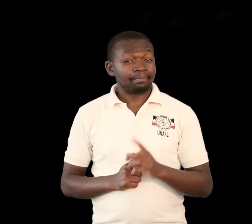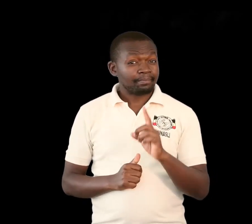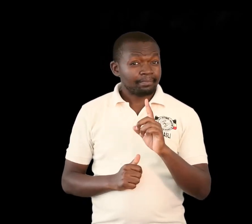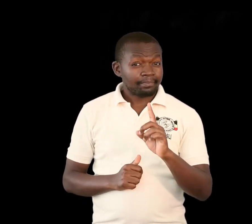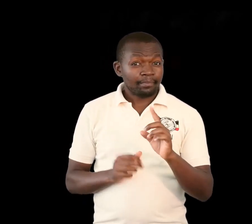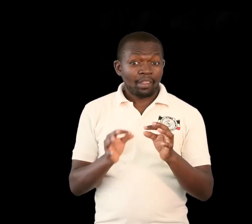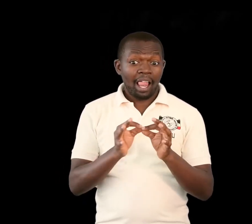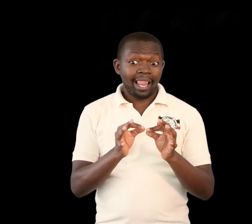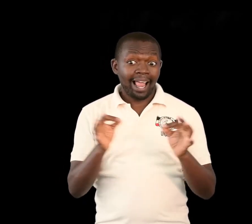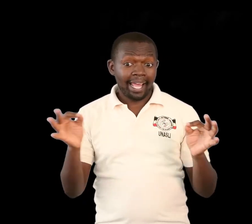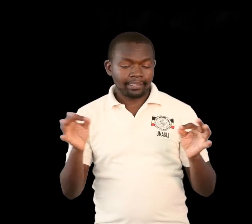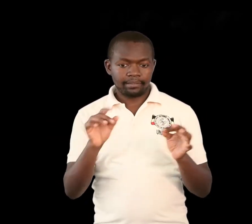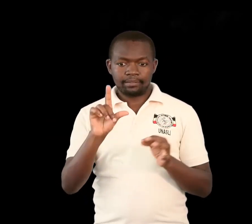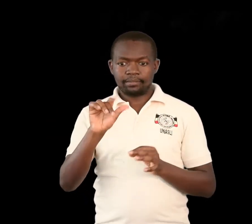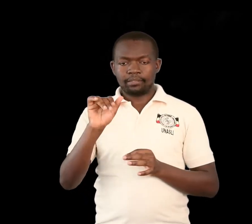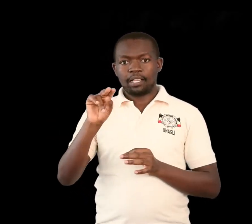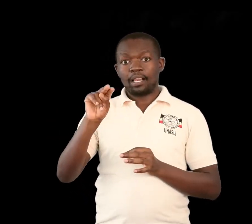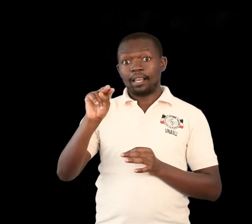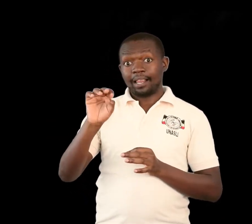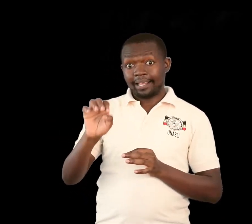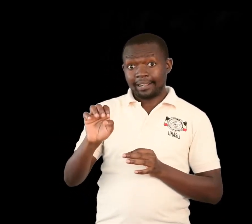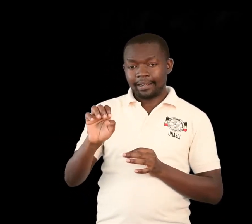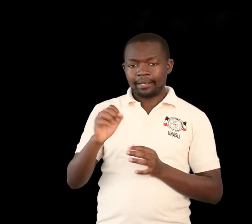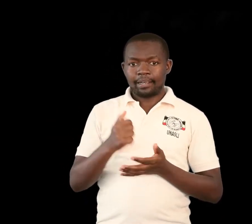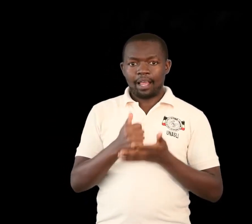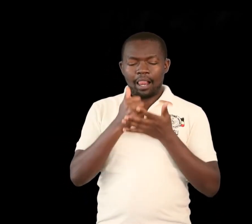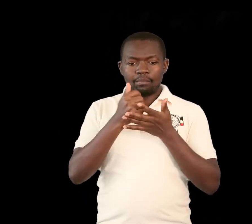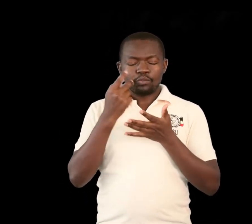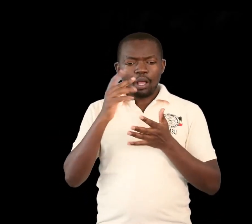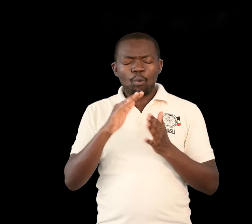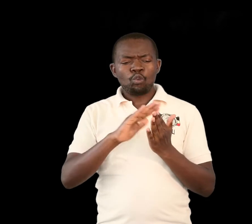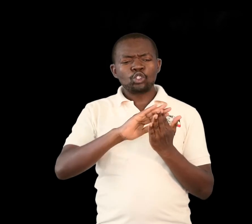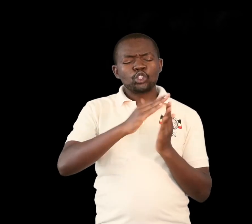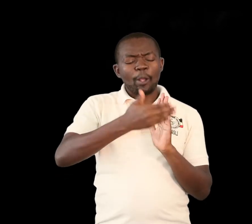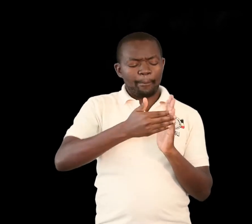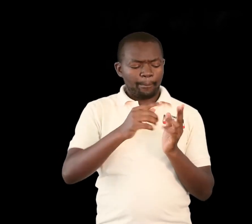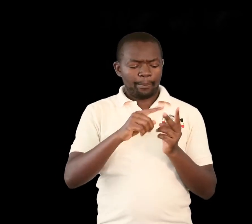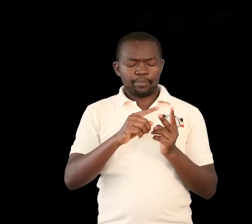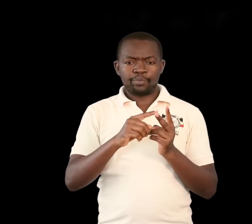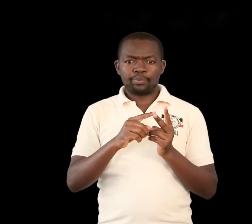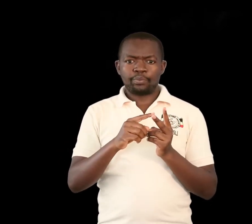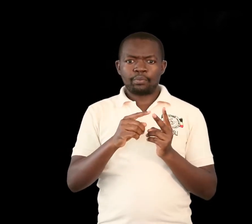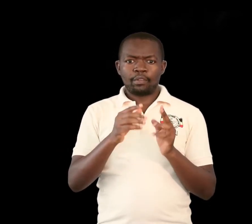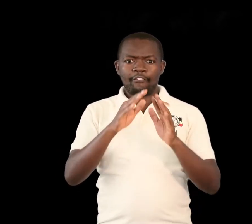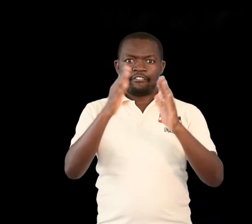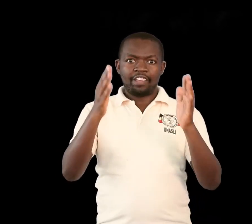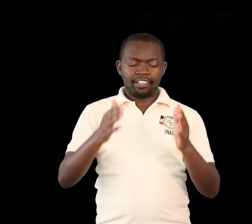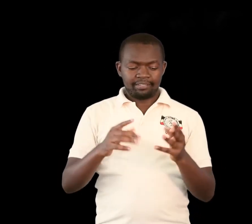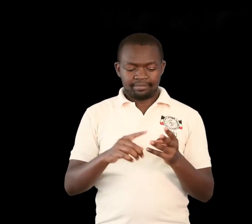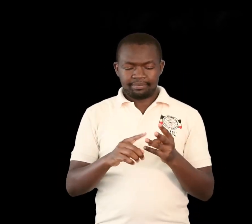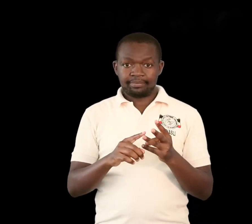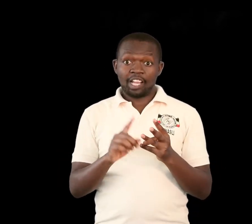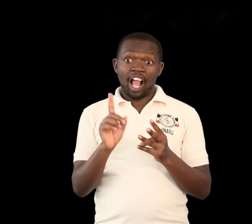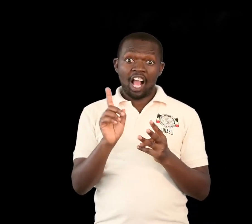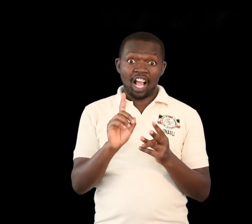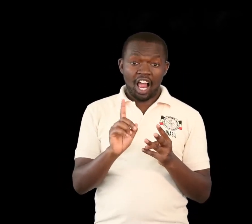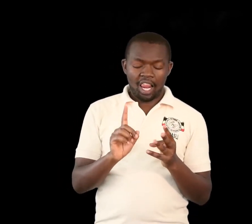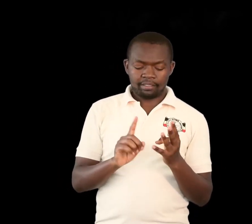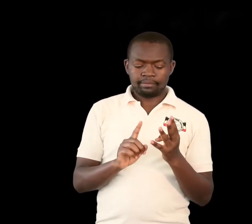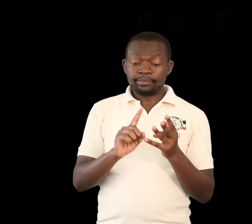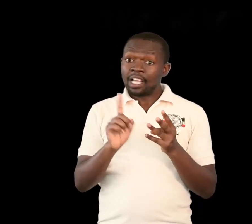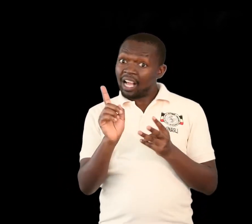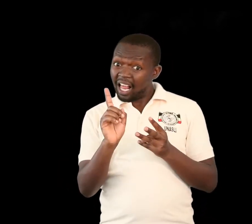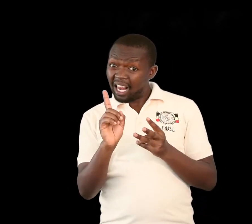Line defines shapes and figures. Color defines the taste.